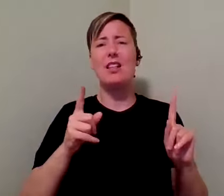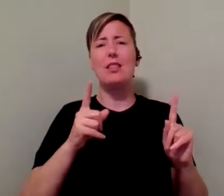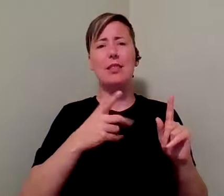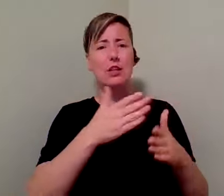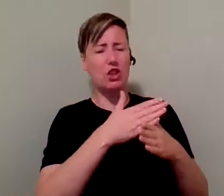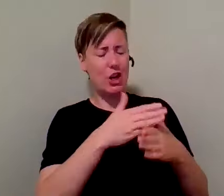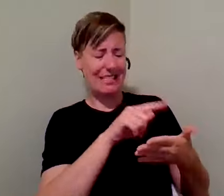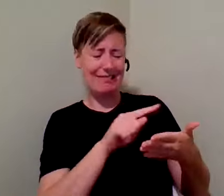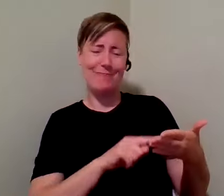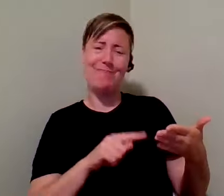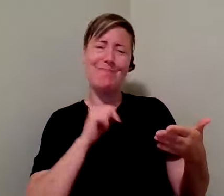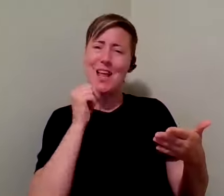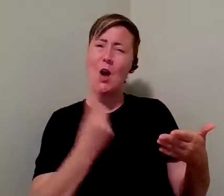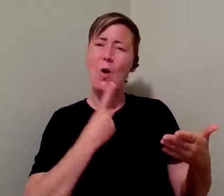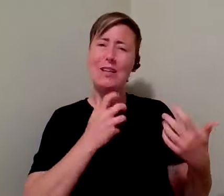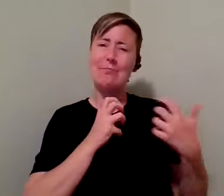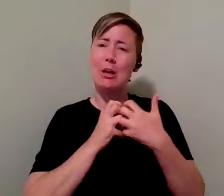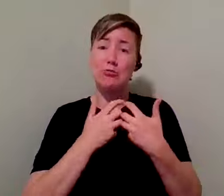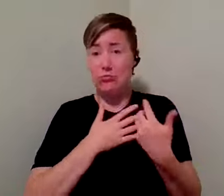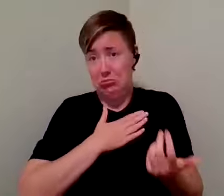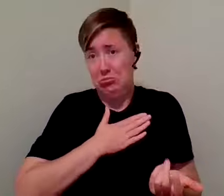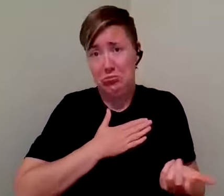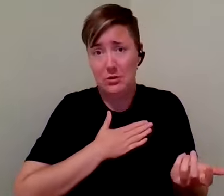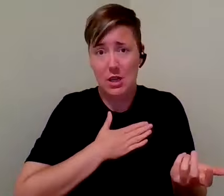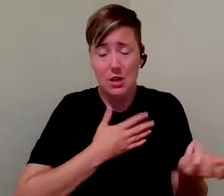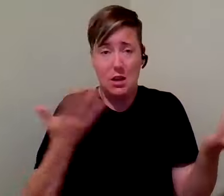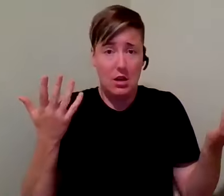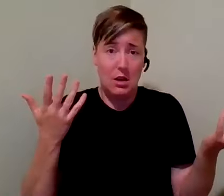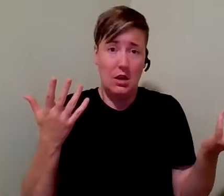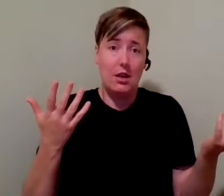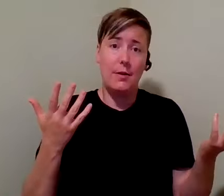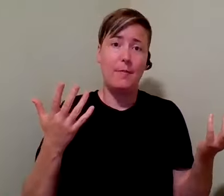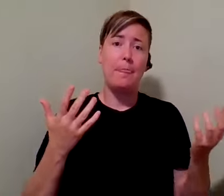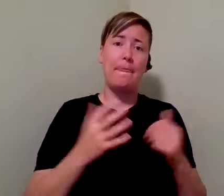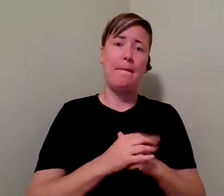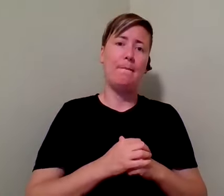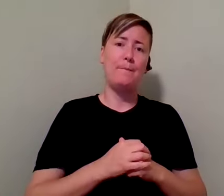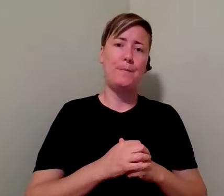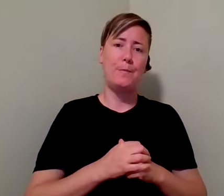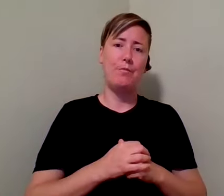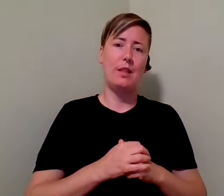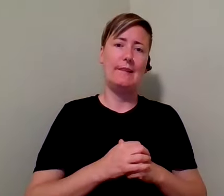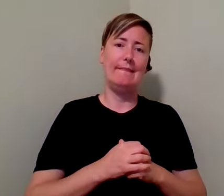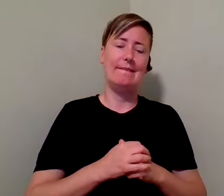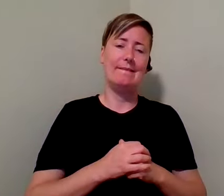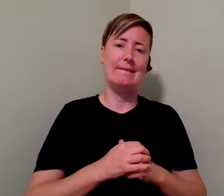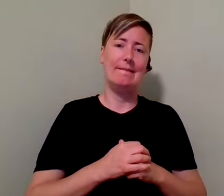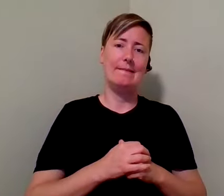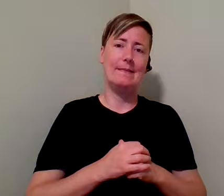over there, this is just me. I do not, in my experience, I do not get a lot from the majority of